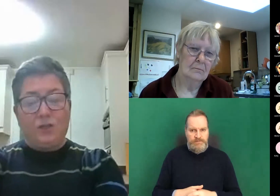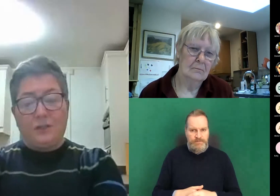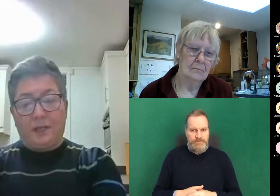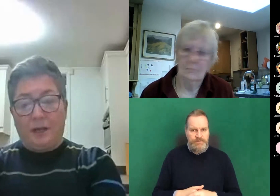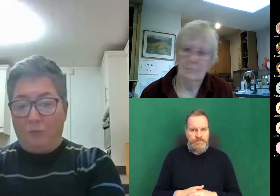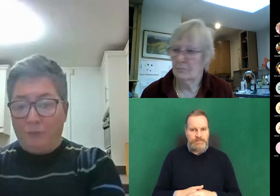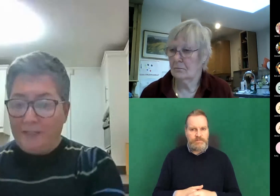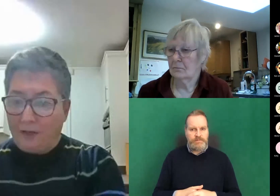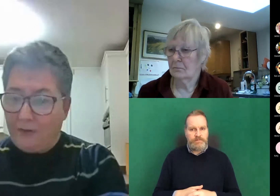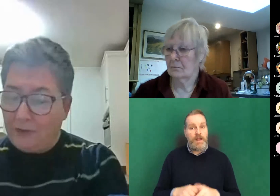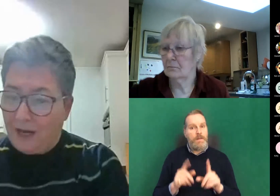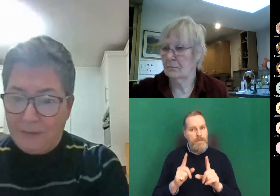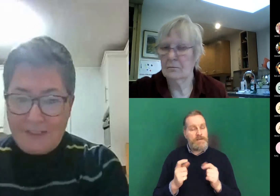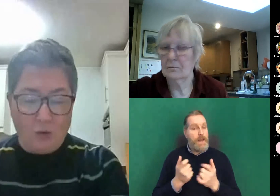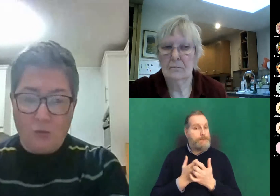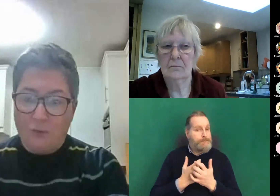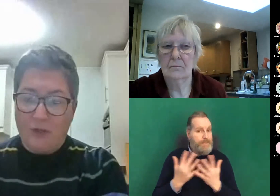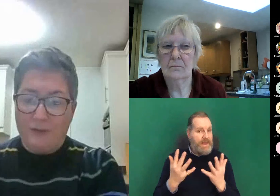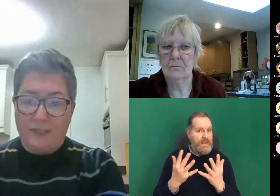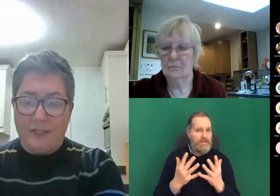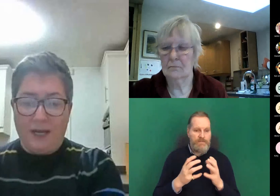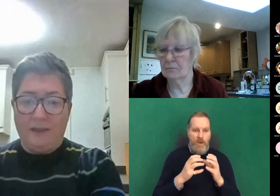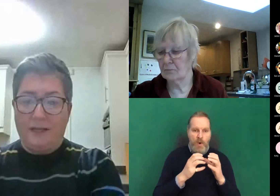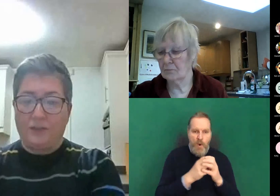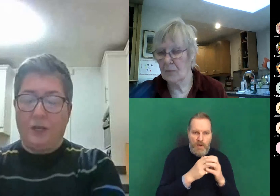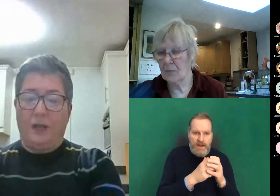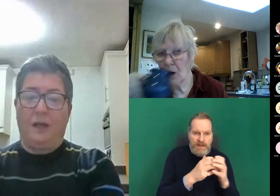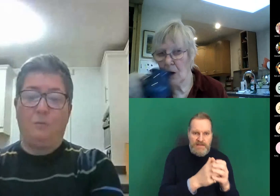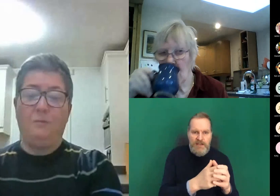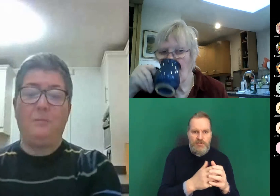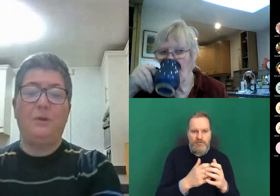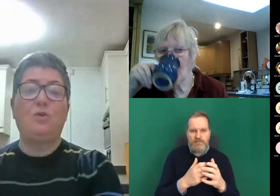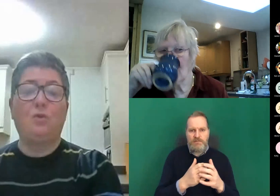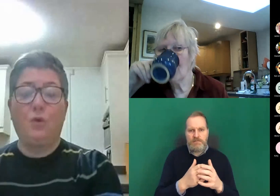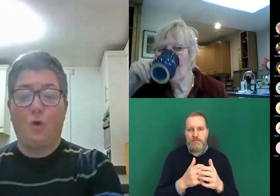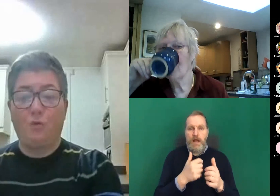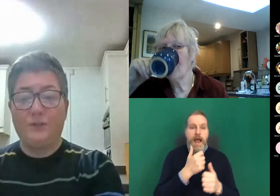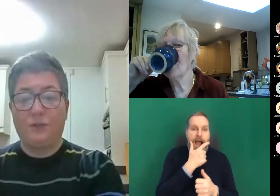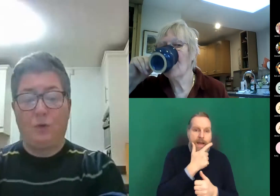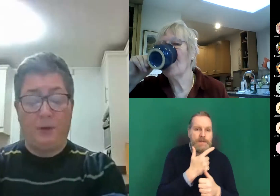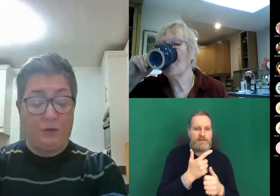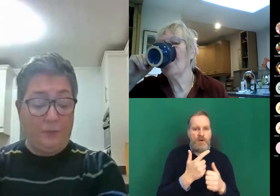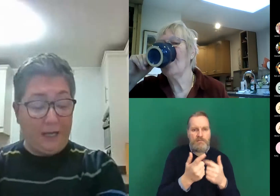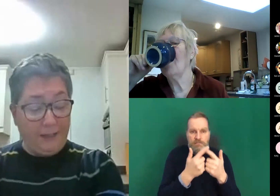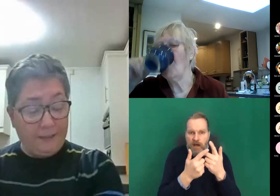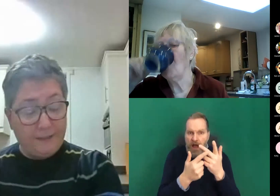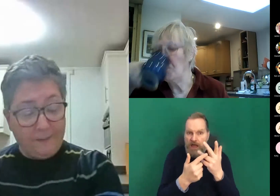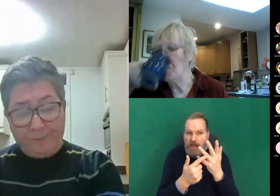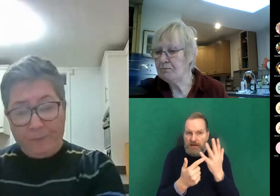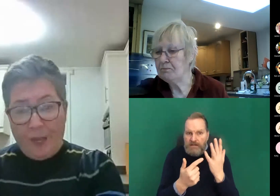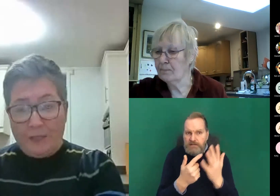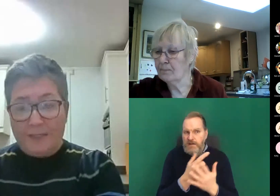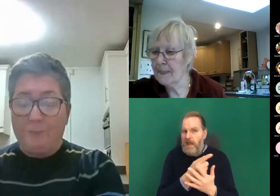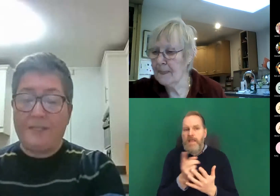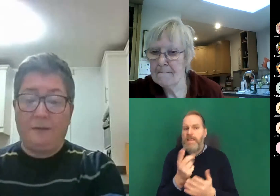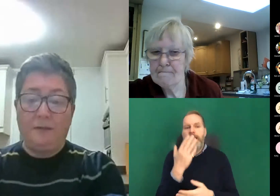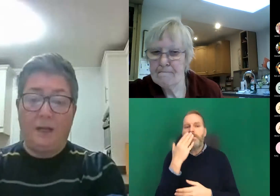many organisations and companies other than Amazon that was with us today that we maybe don't always know about their